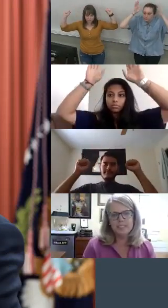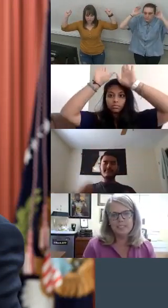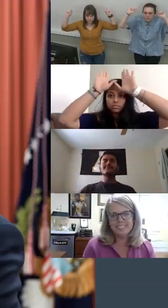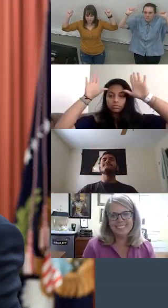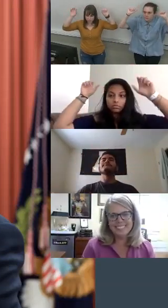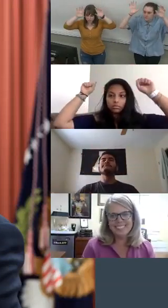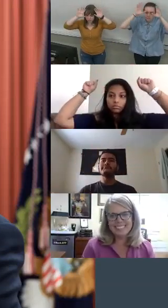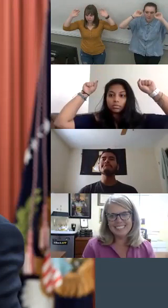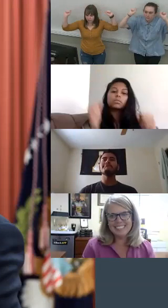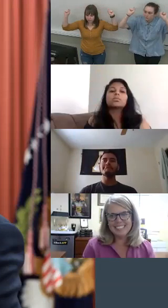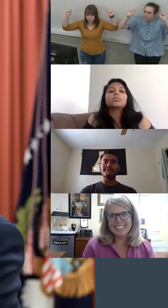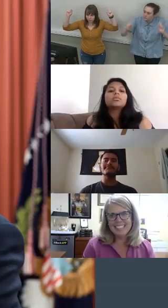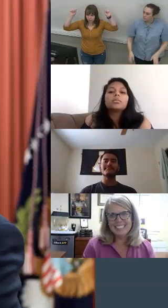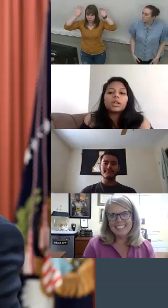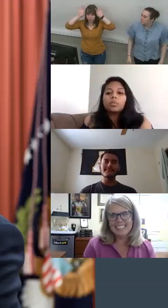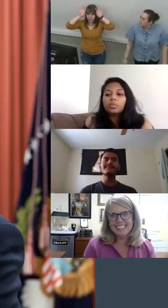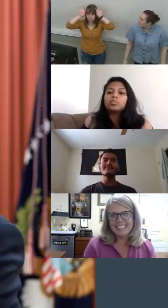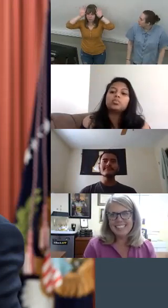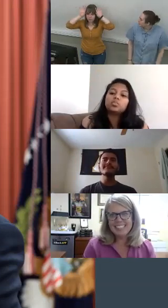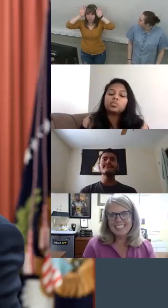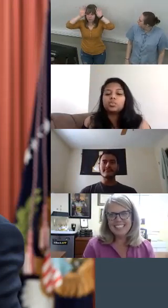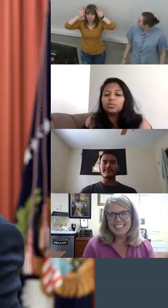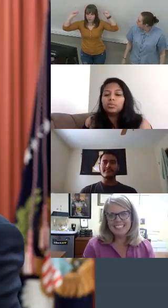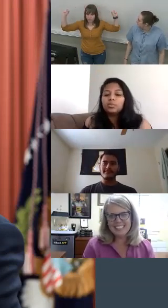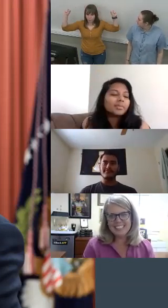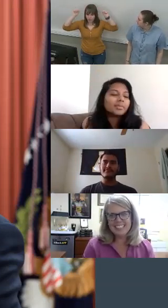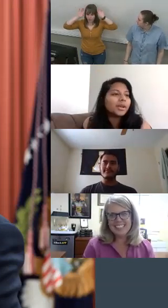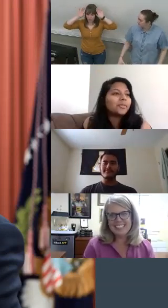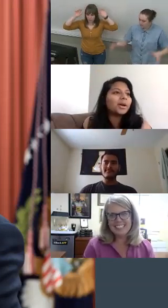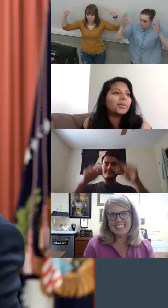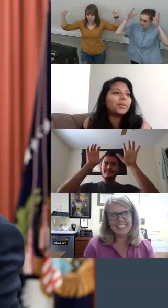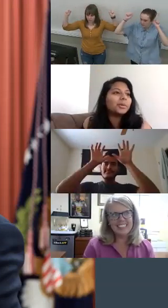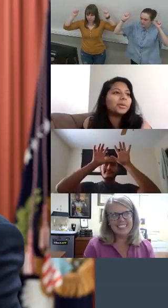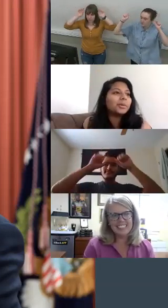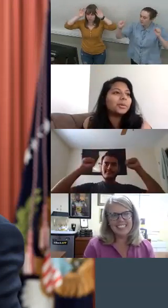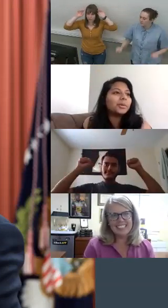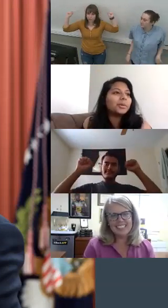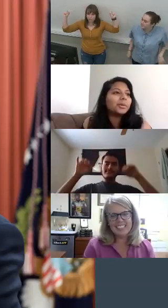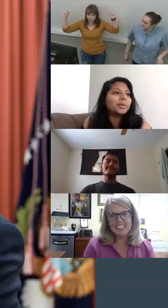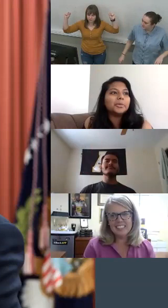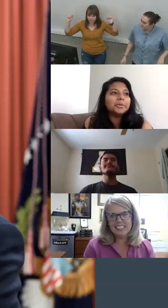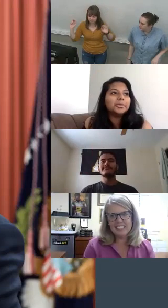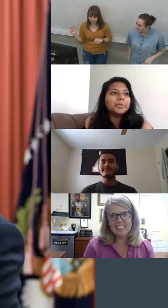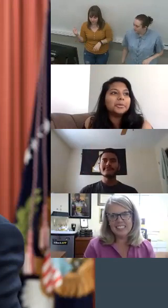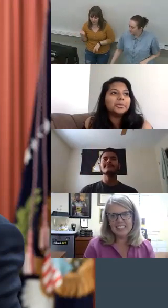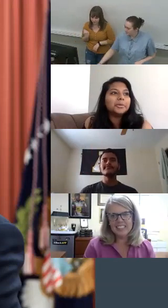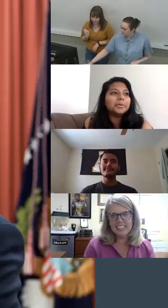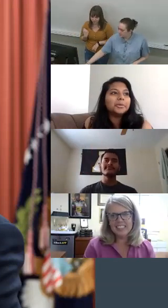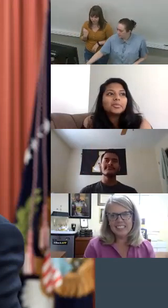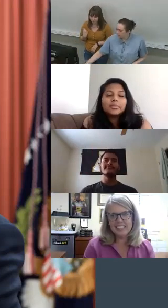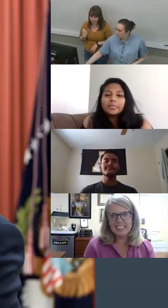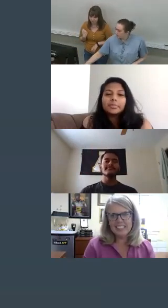seen president do the same thing. Just your two hands moving at the same time away into a fist. Yep.